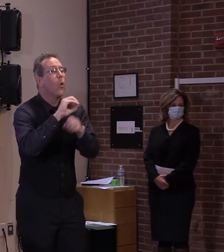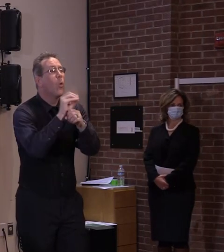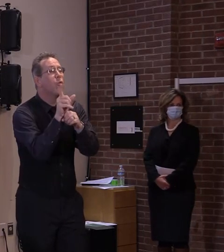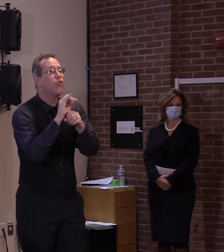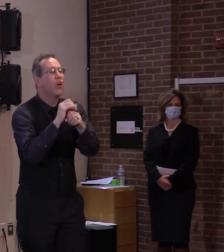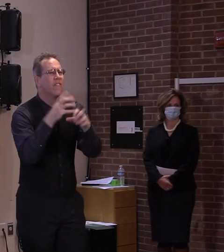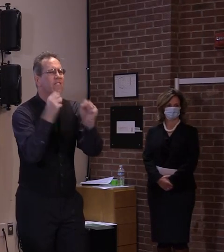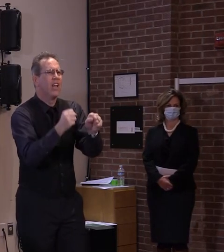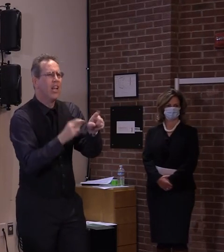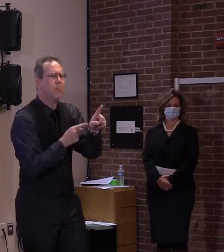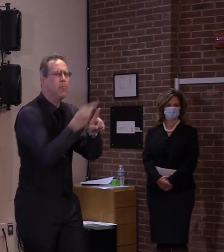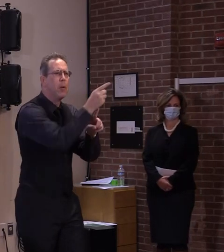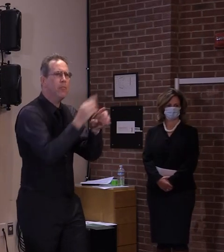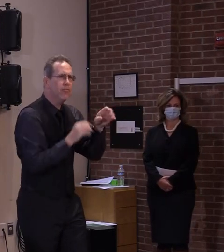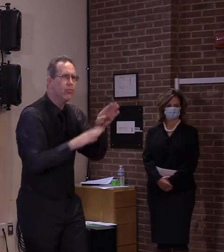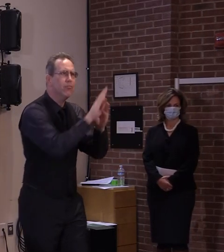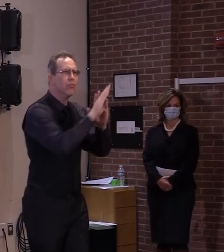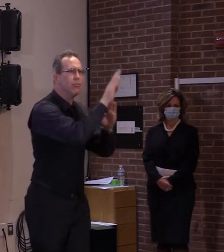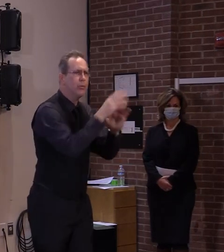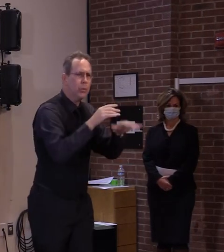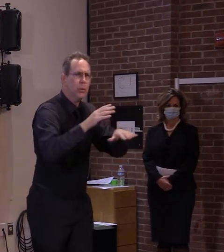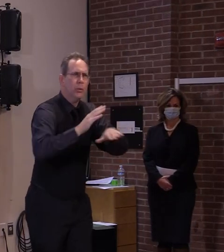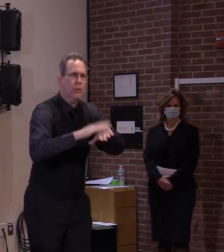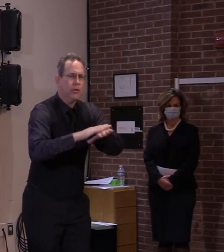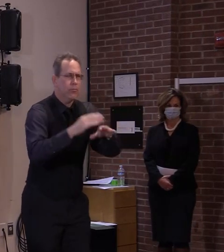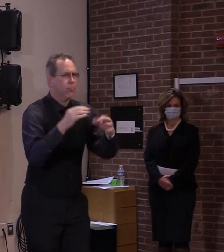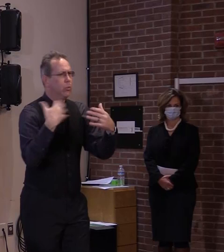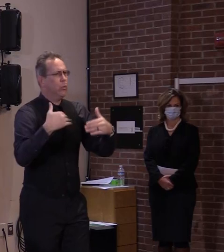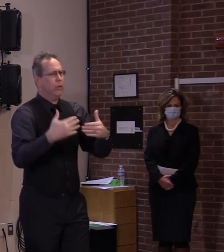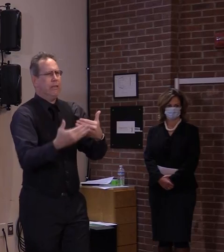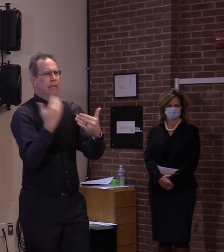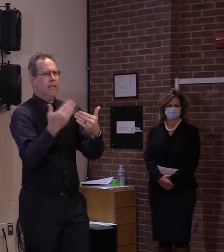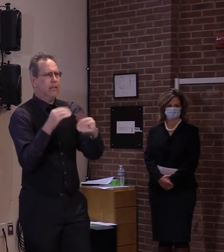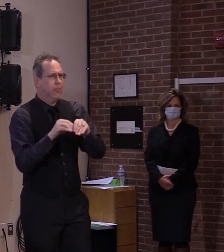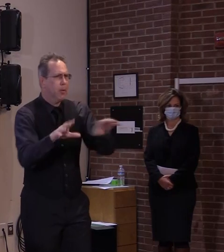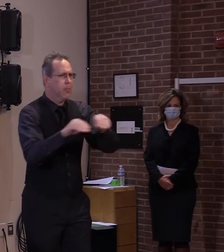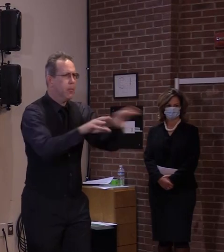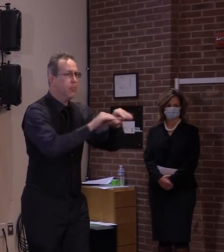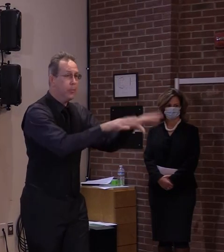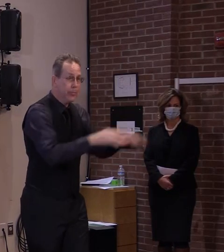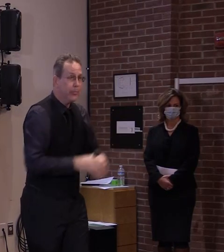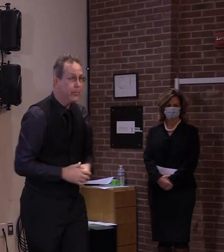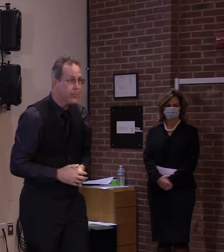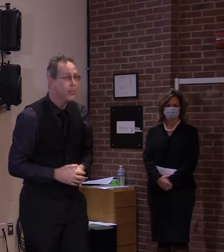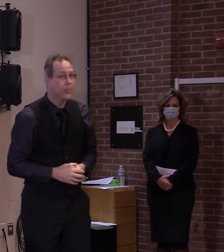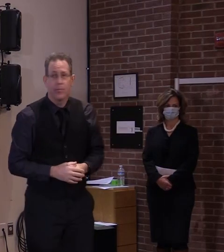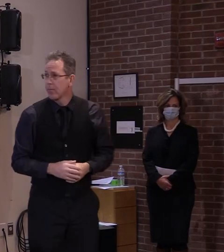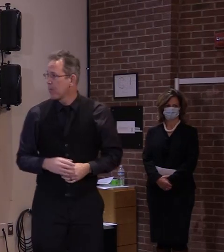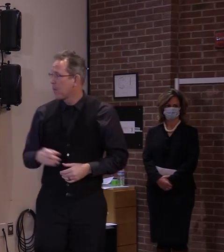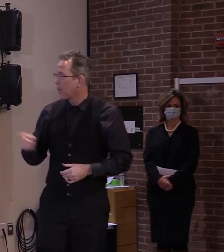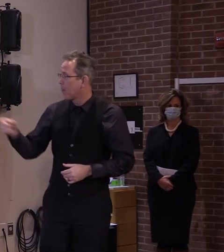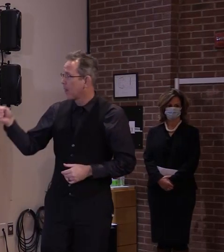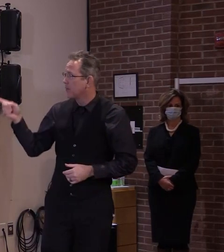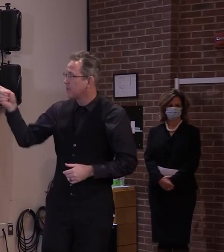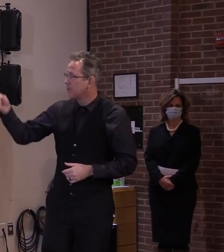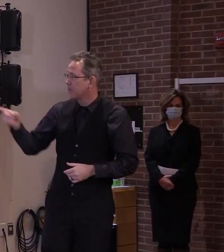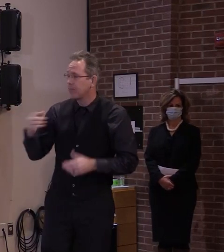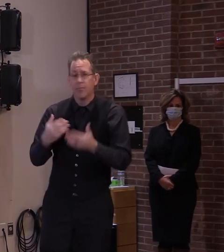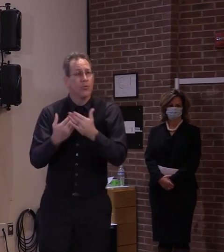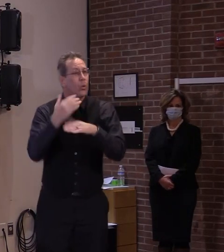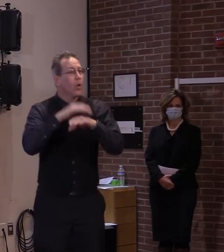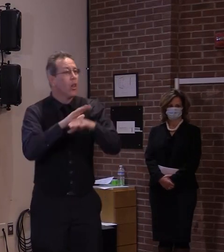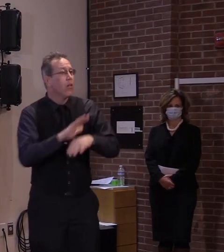the country. And we're also still seeing, per the CDC data, some regional differences in terms of the prominence of the